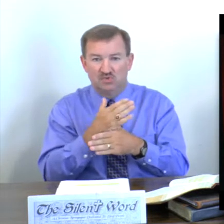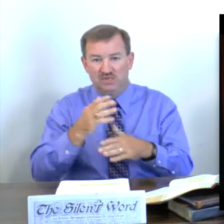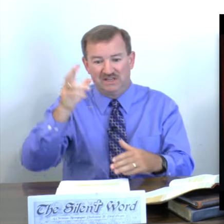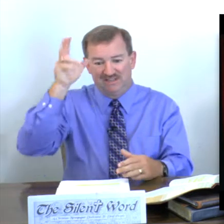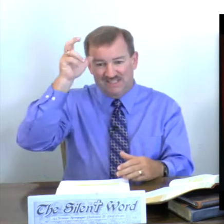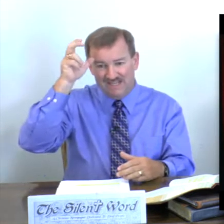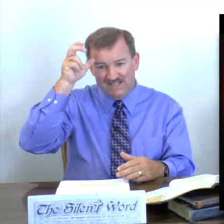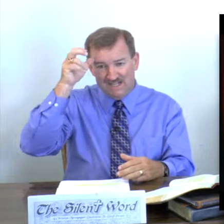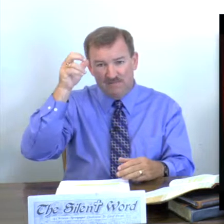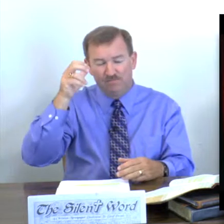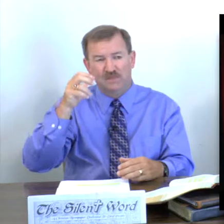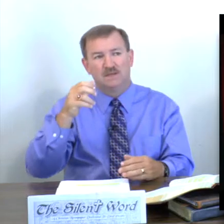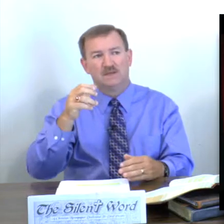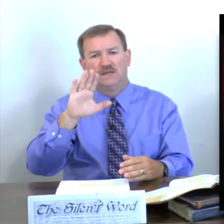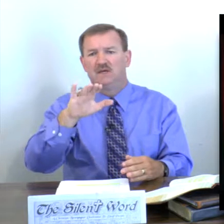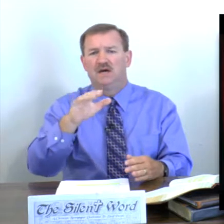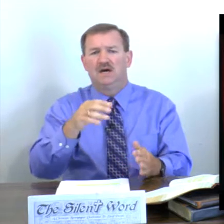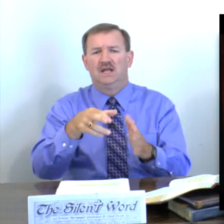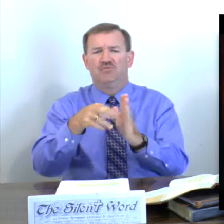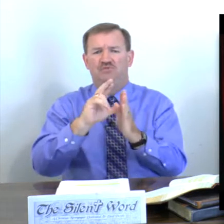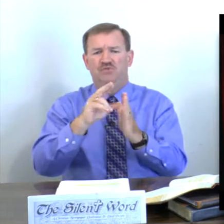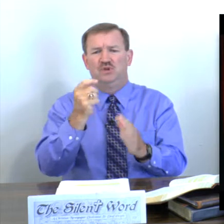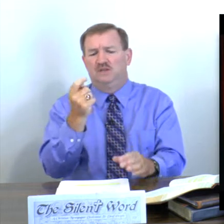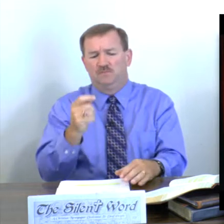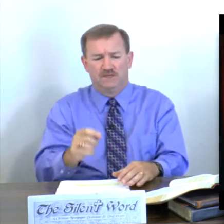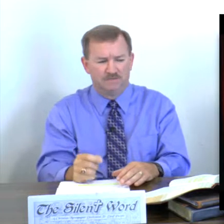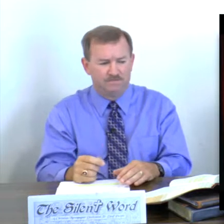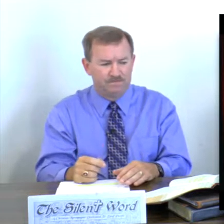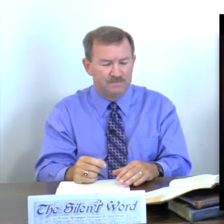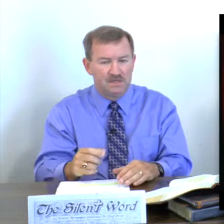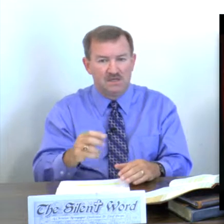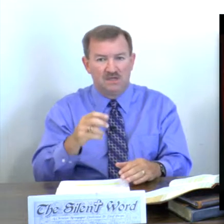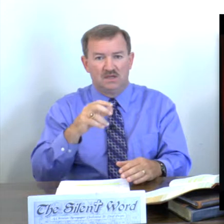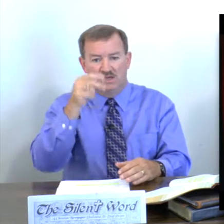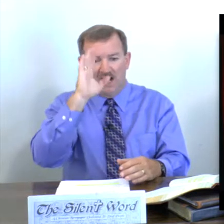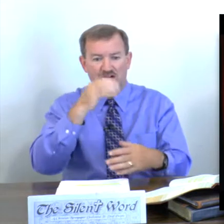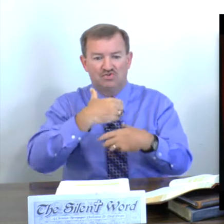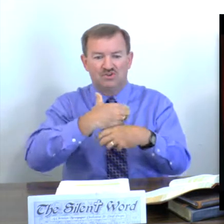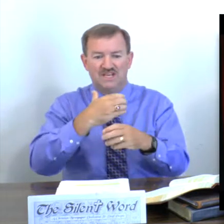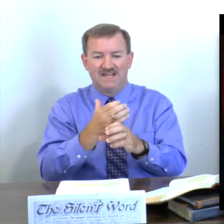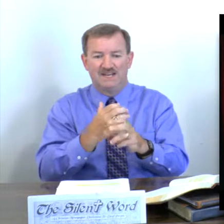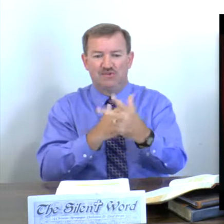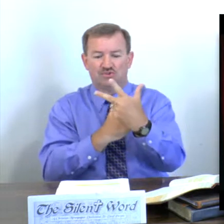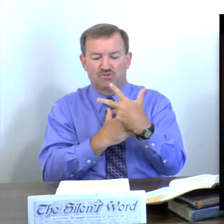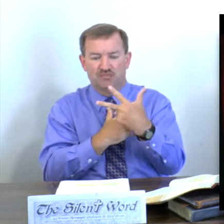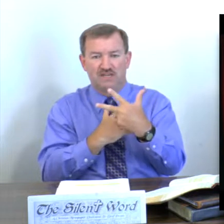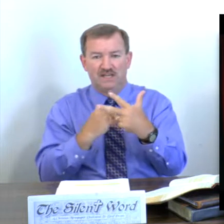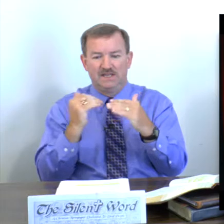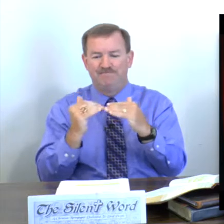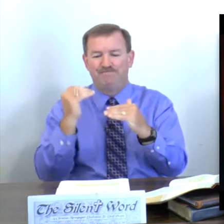between Satan. Review a little bit. God created three